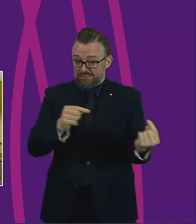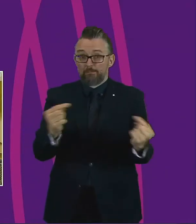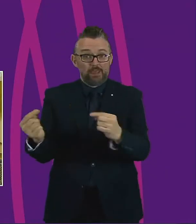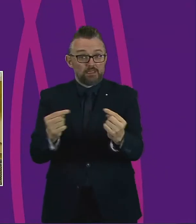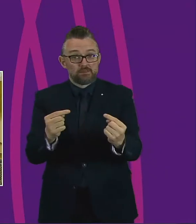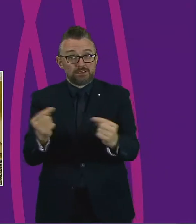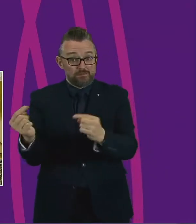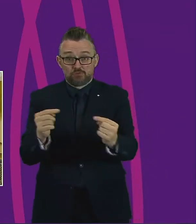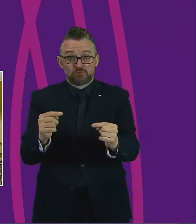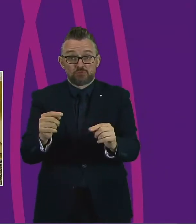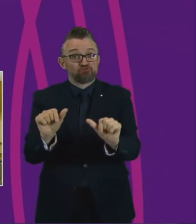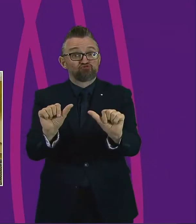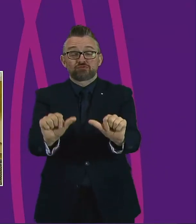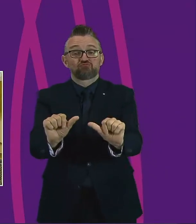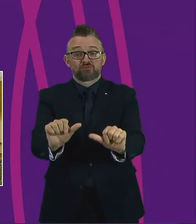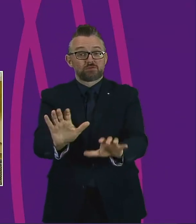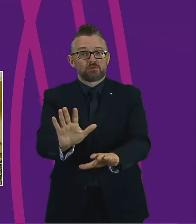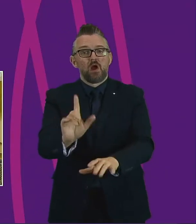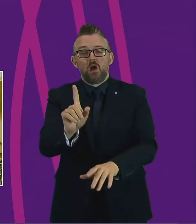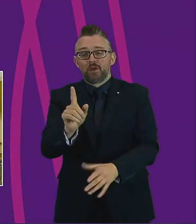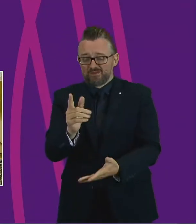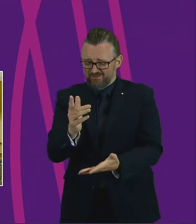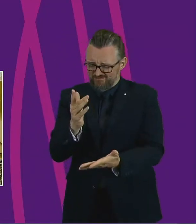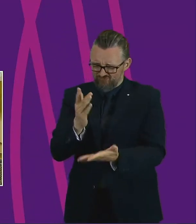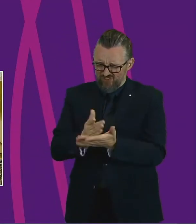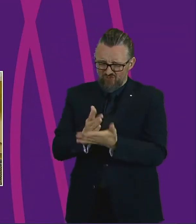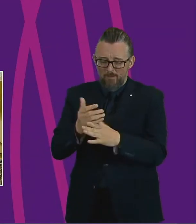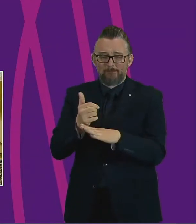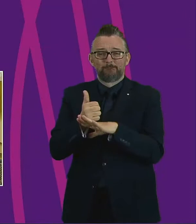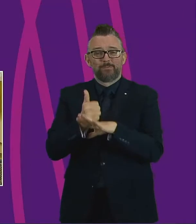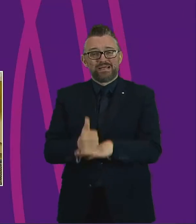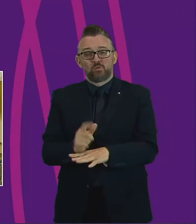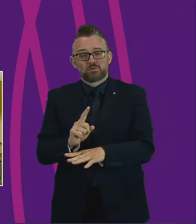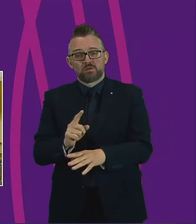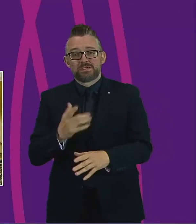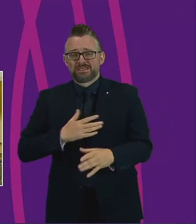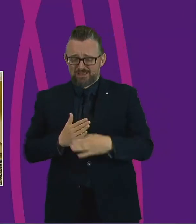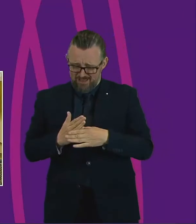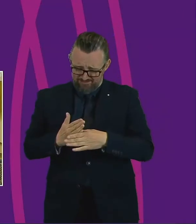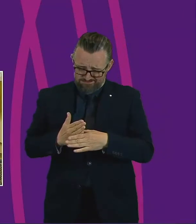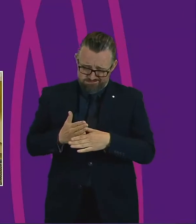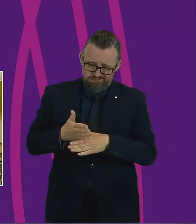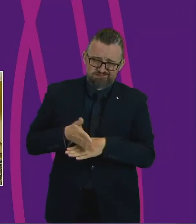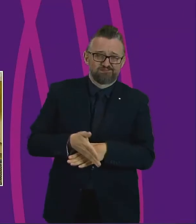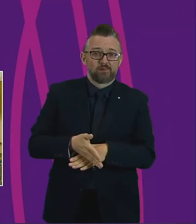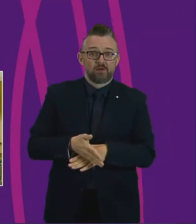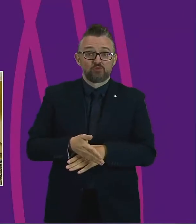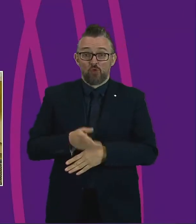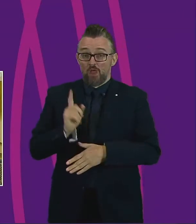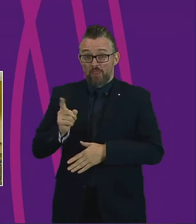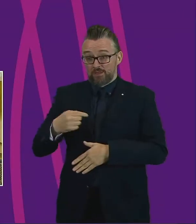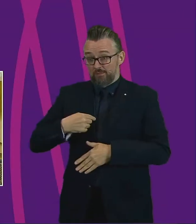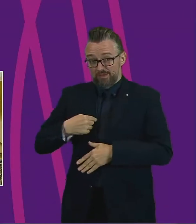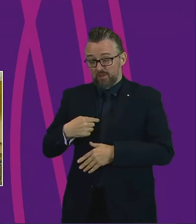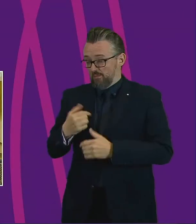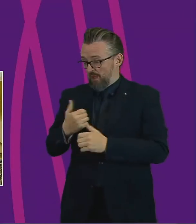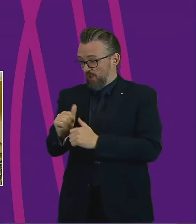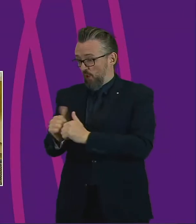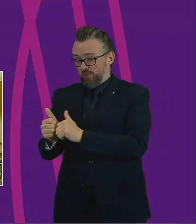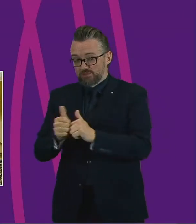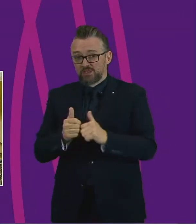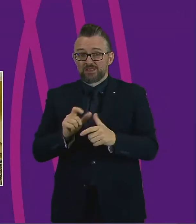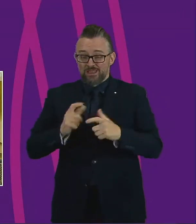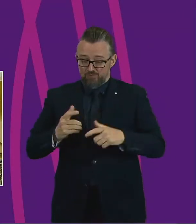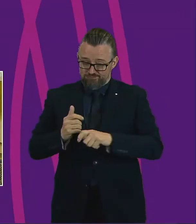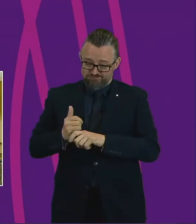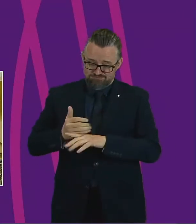it's proper, but fundamentally, all of this involves hard graft, and that's the hard graft I and my colleagues in government, with